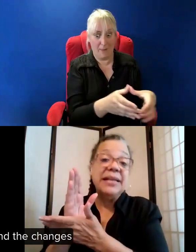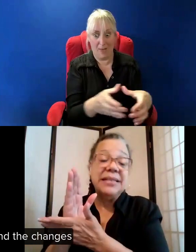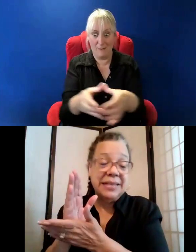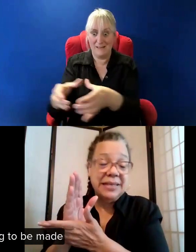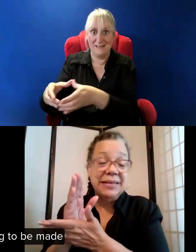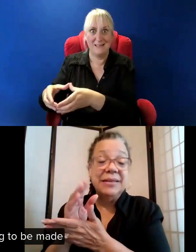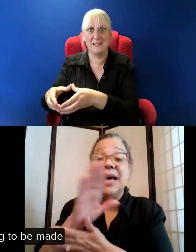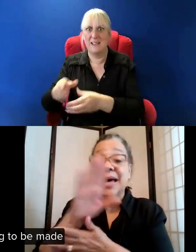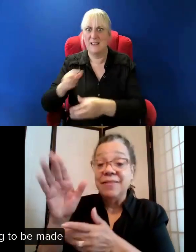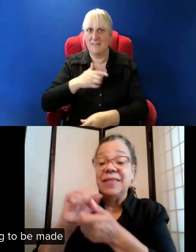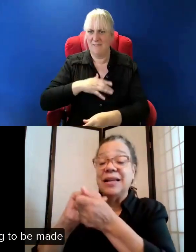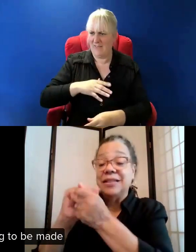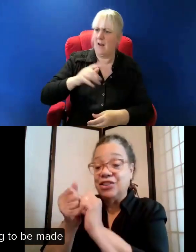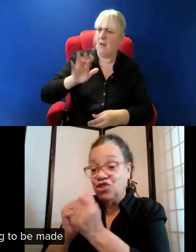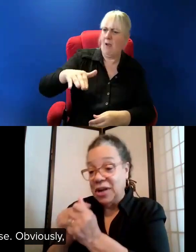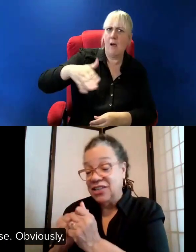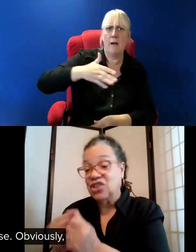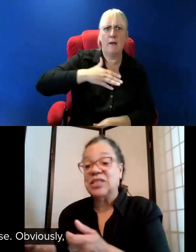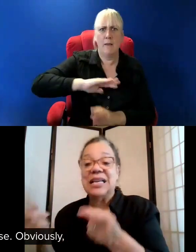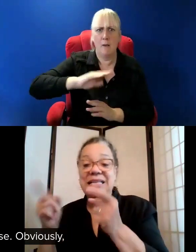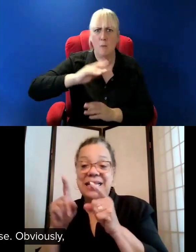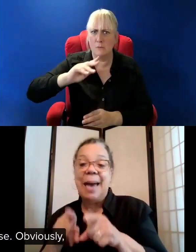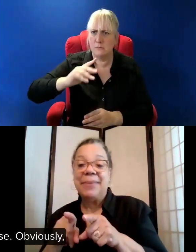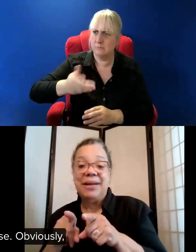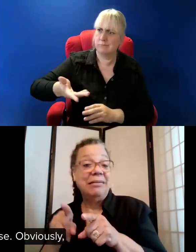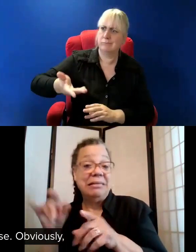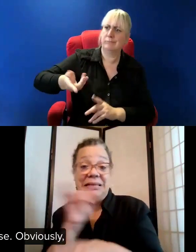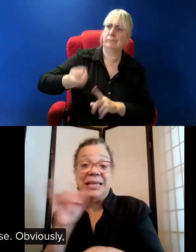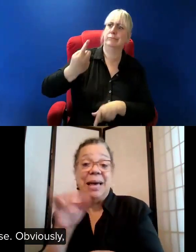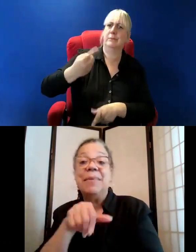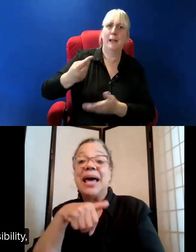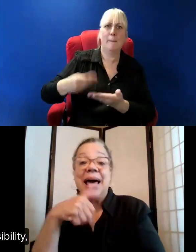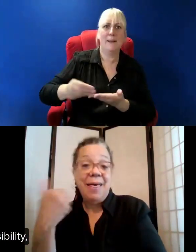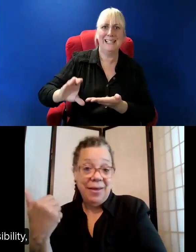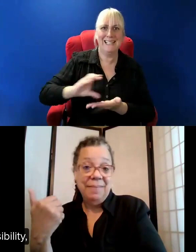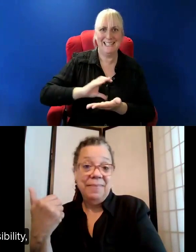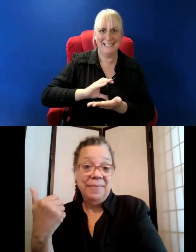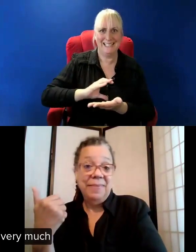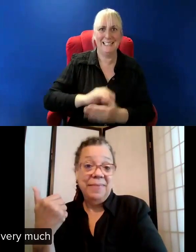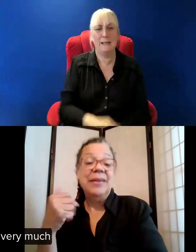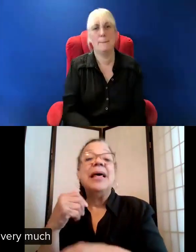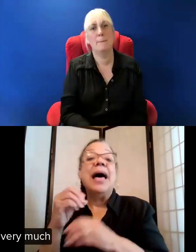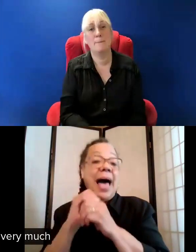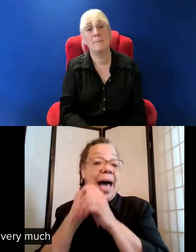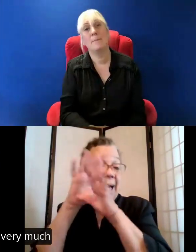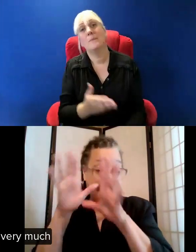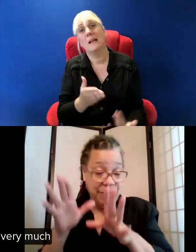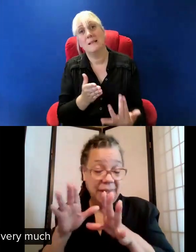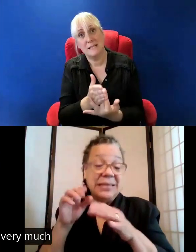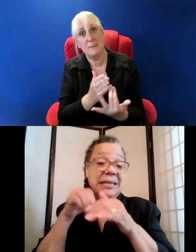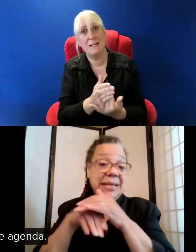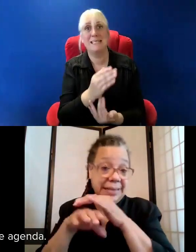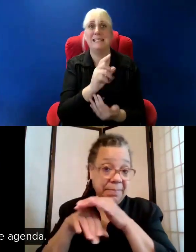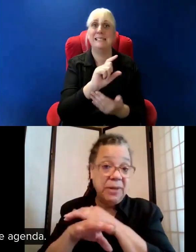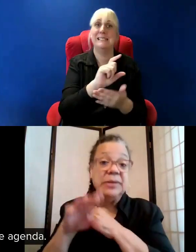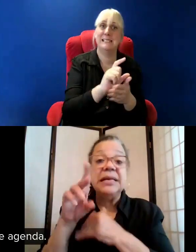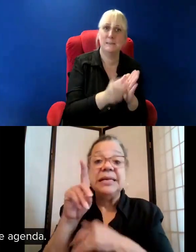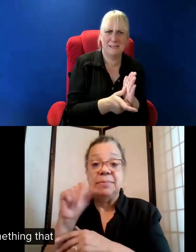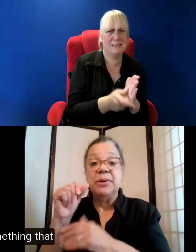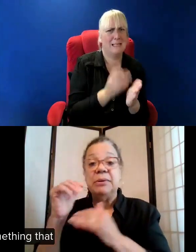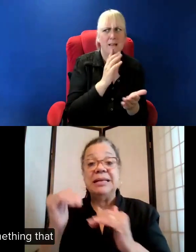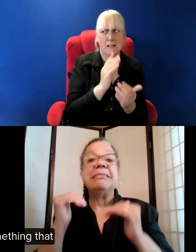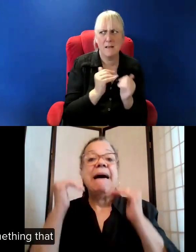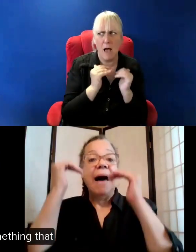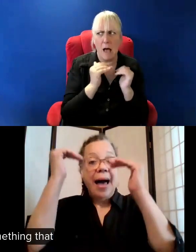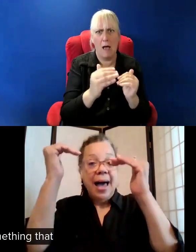and the changes that are having to be made as anybody else. Obviously, accessibility, disability is very much high on the agenda,